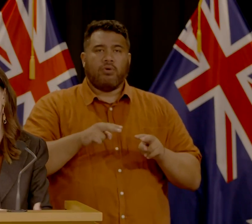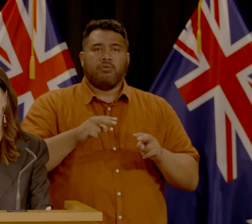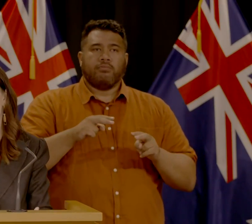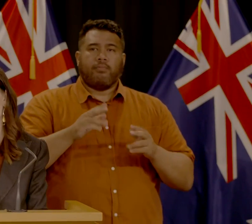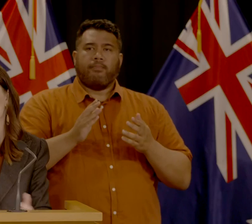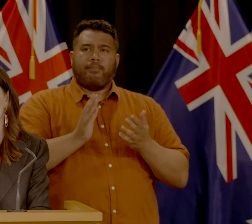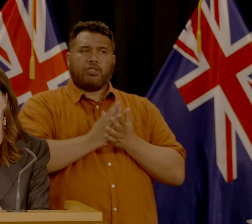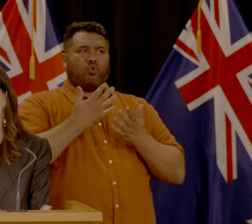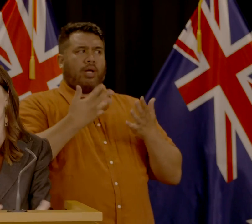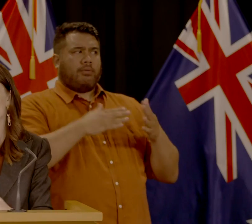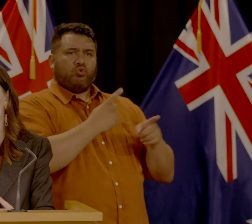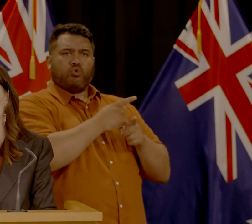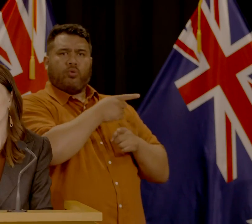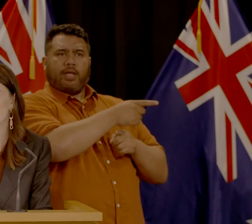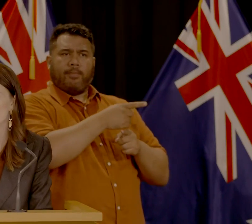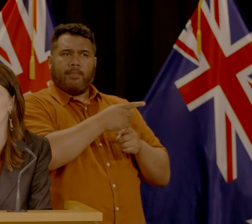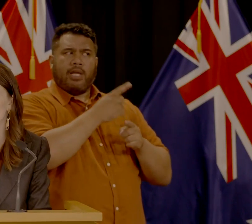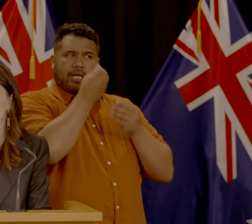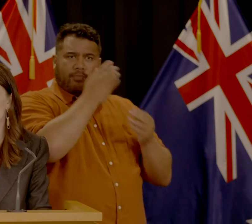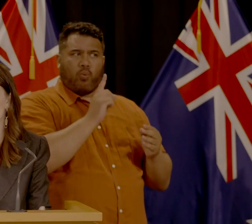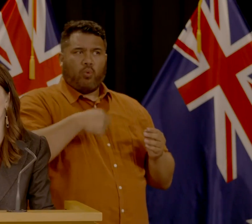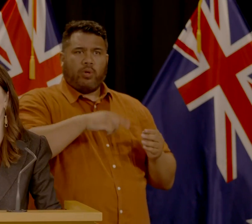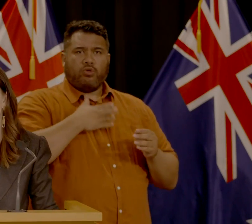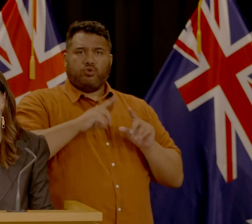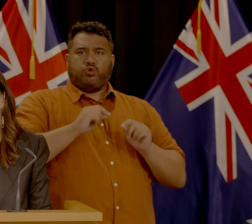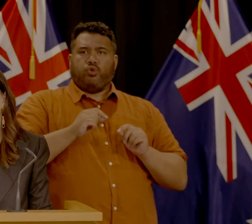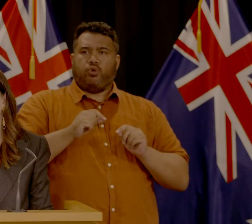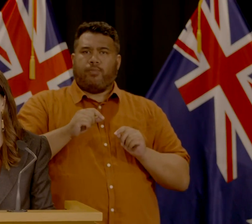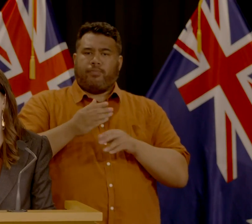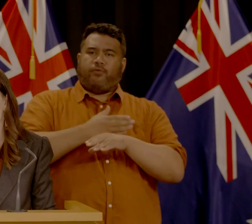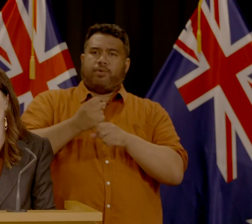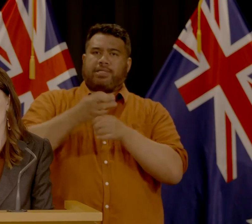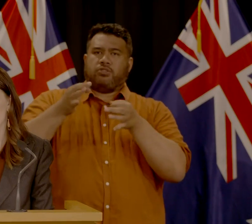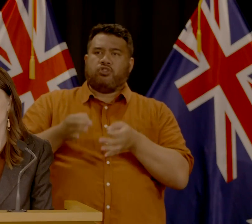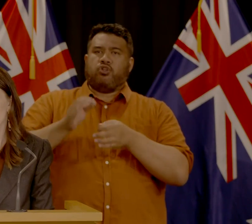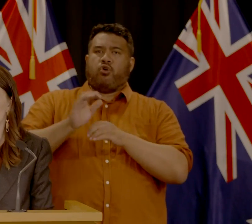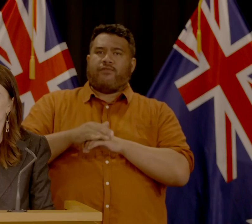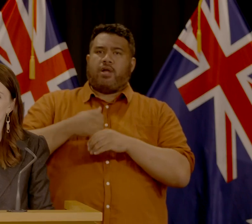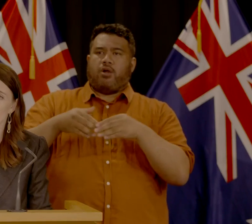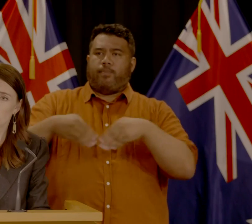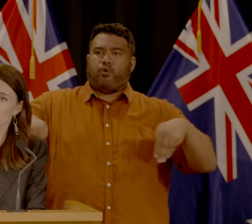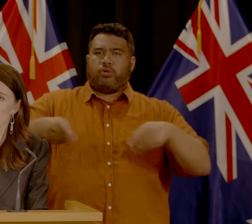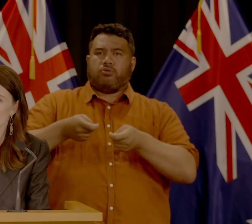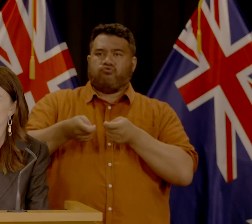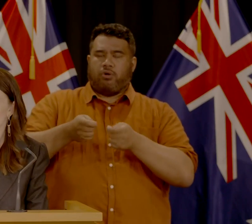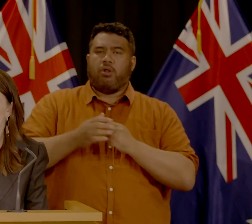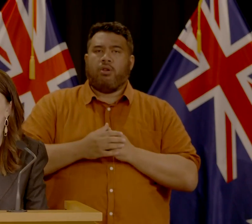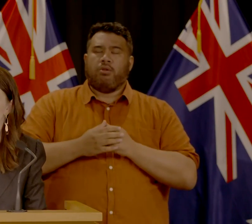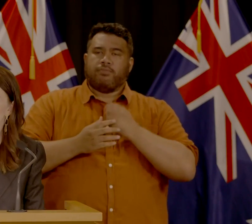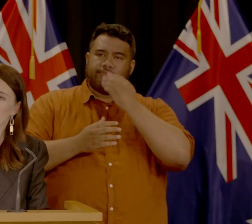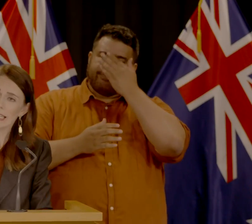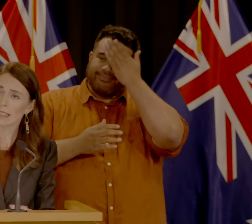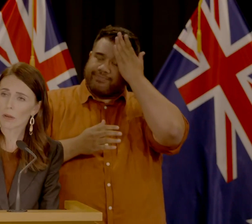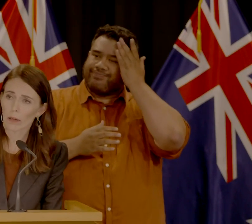had a discussion with Australia and convey the view as we were considering what we might do as a Cabinet. The issue, though, I'm very clear